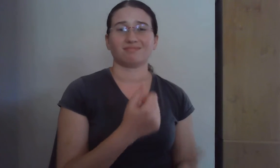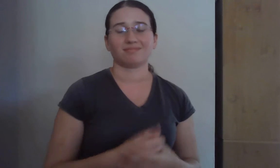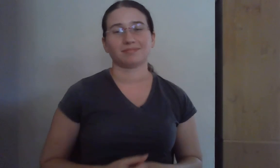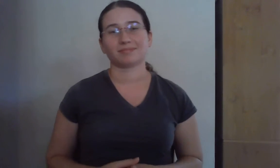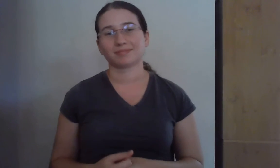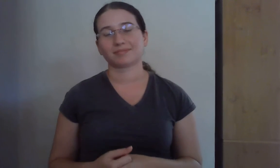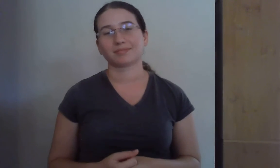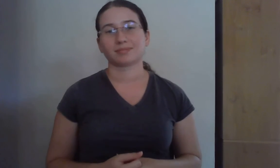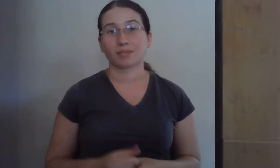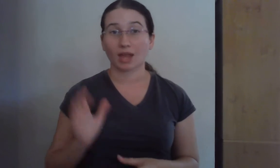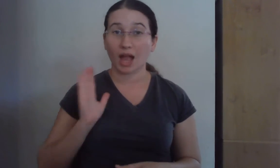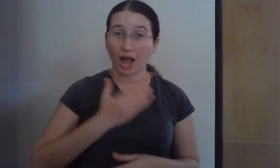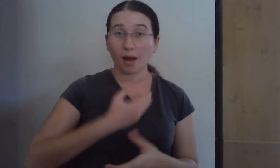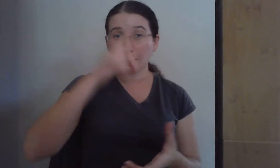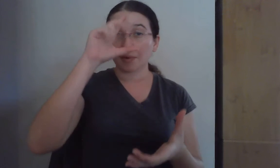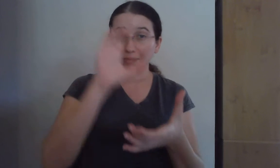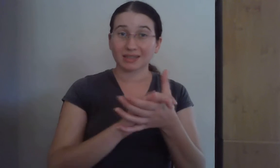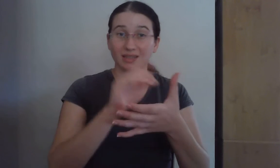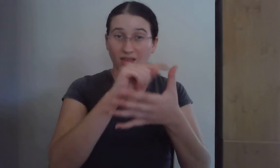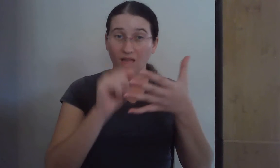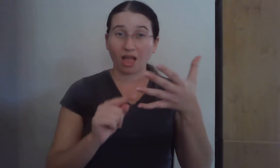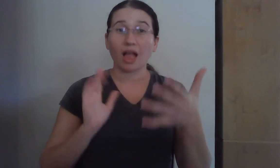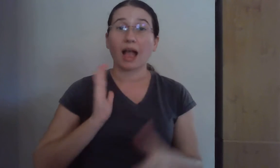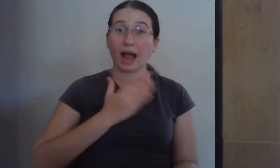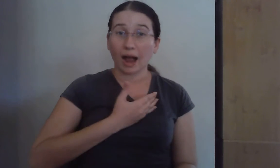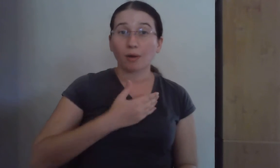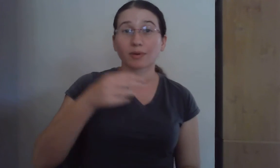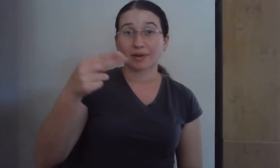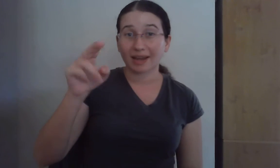Our headsets have us living into a false reality.